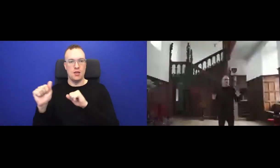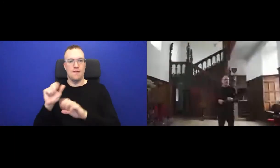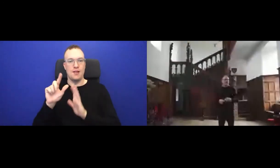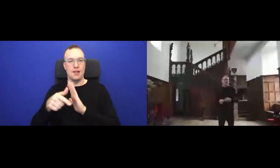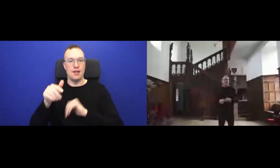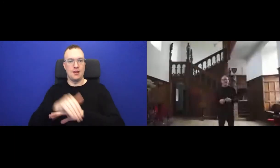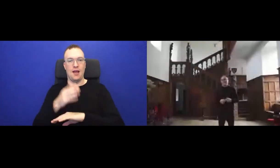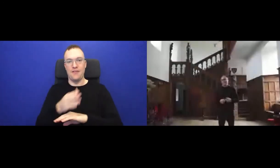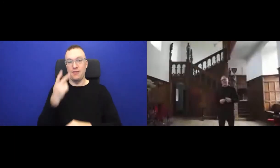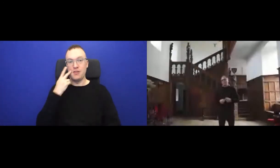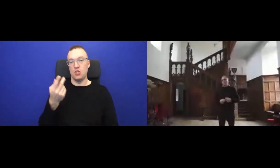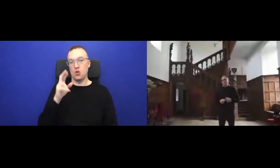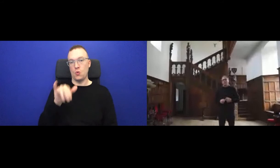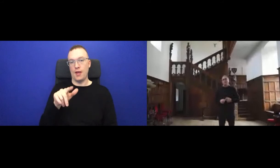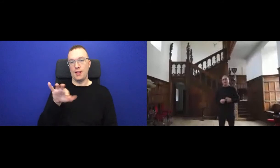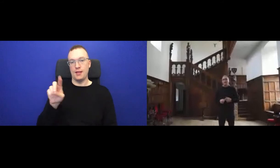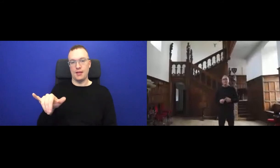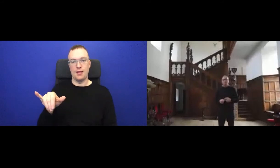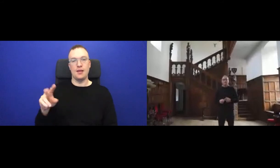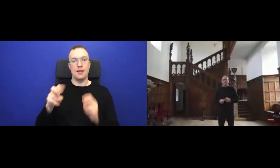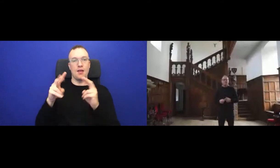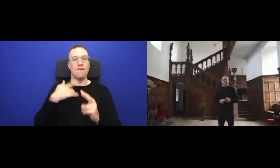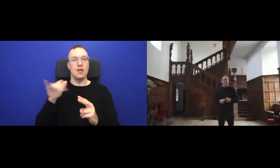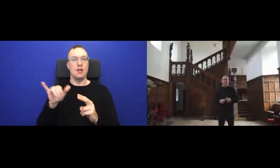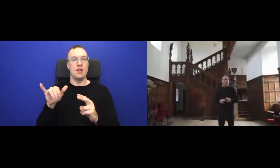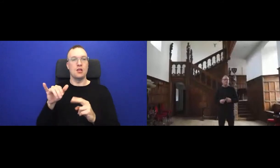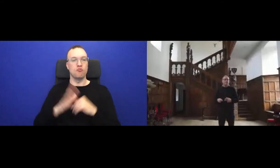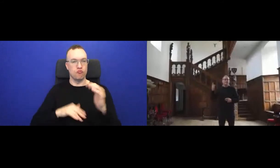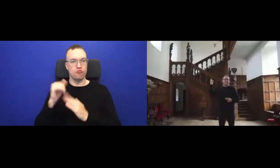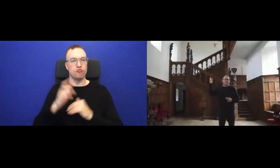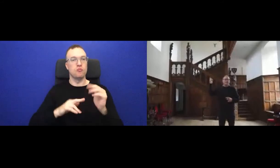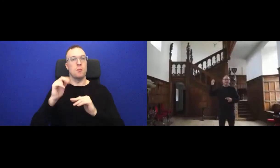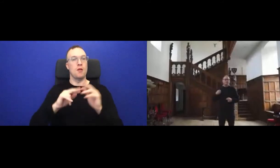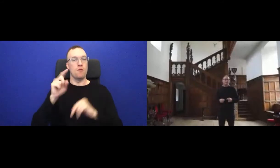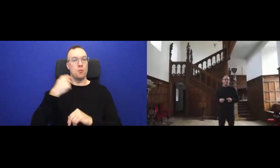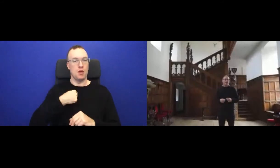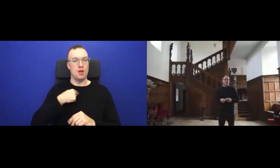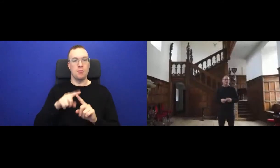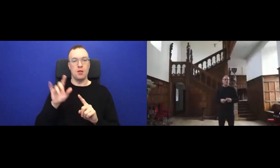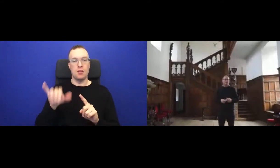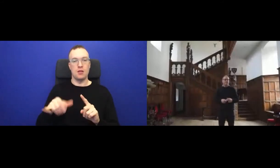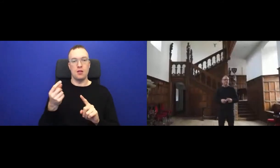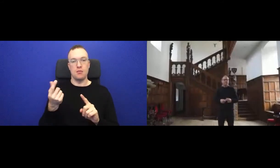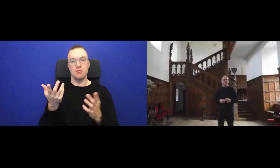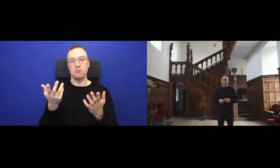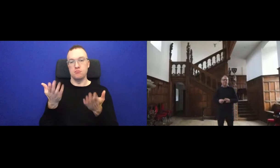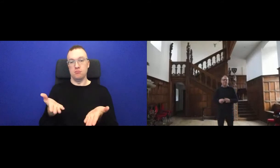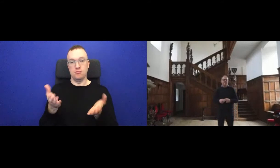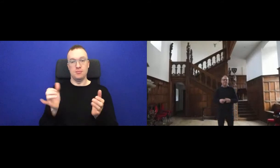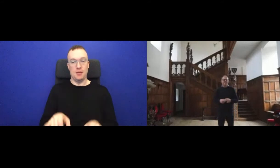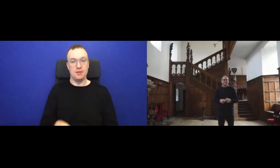seen a grey lady. The castle always feels like a really comfortable building to me, but that's actually appeared right behind me.